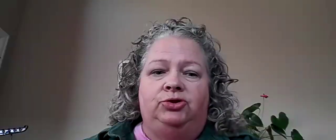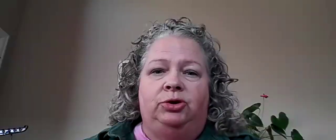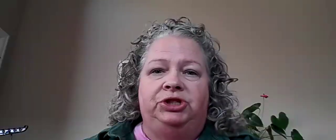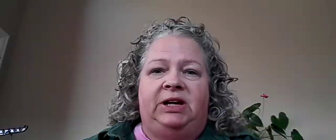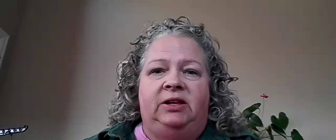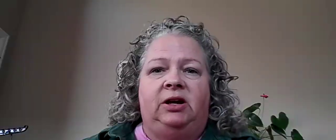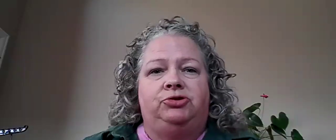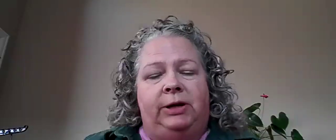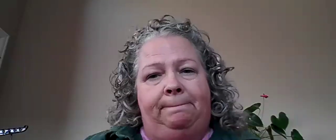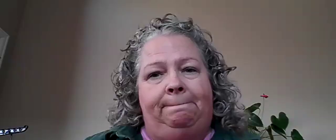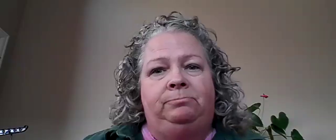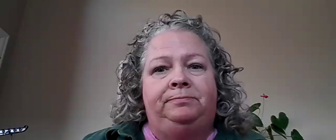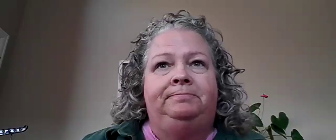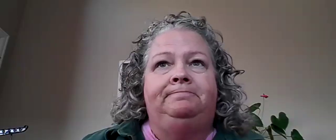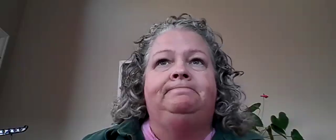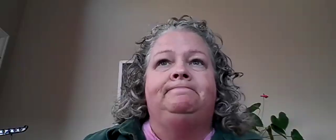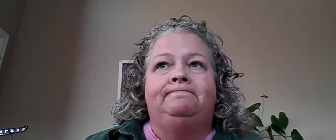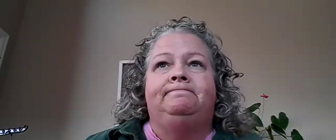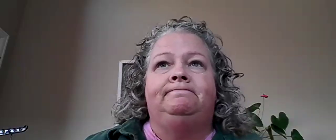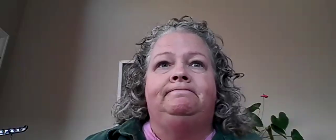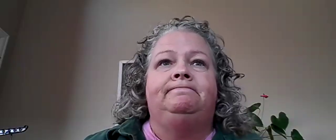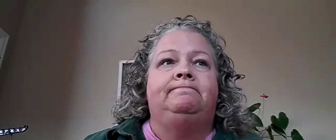meeting, and George is out of the country.